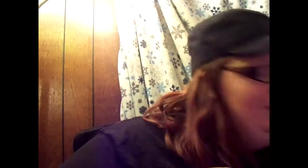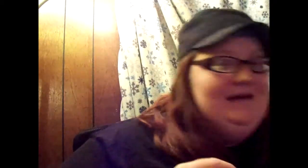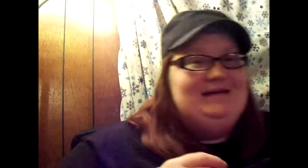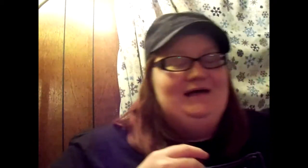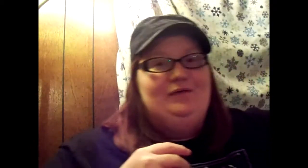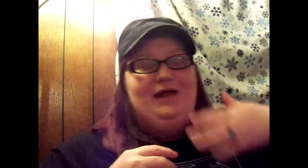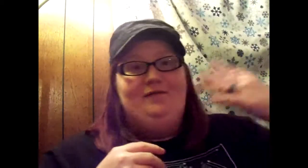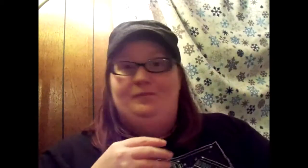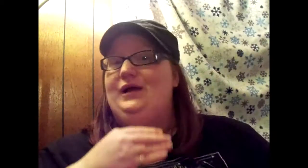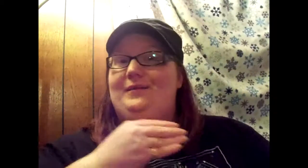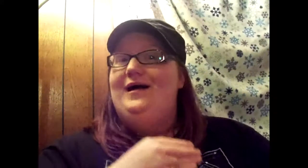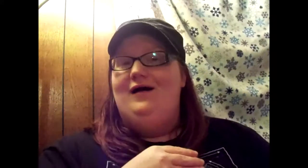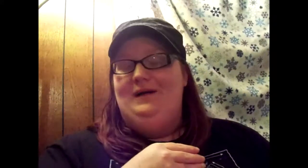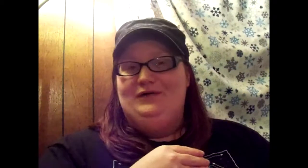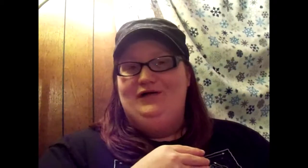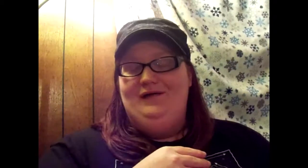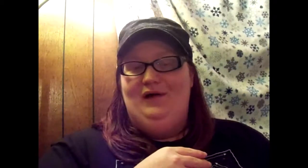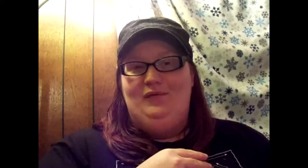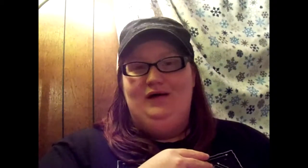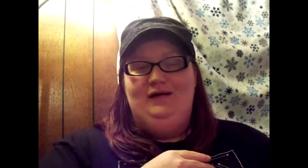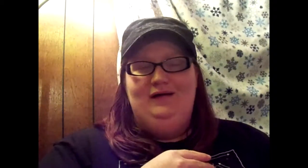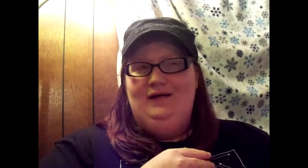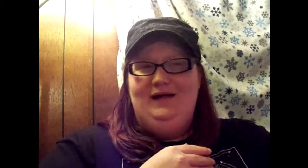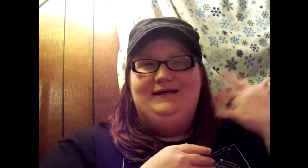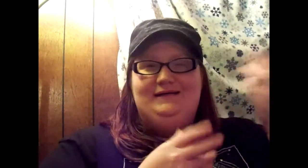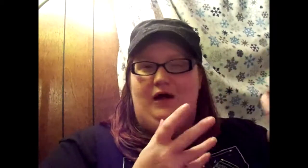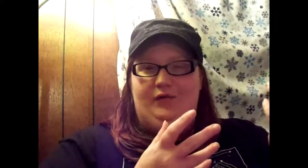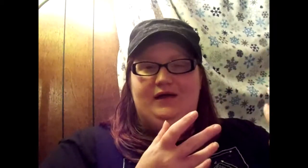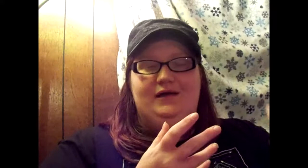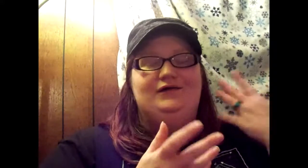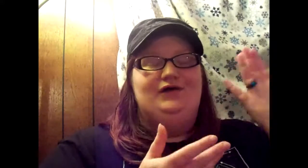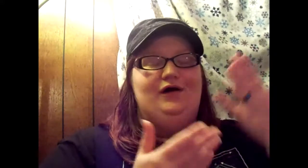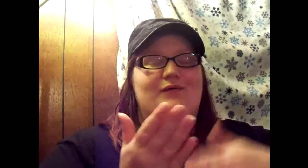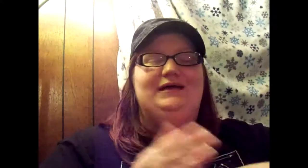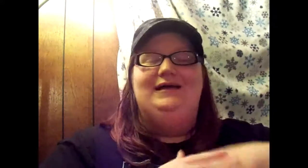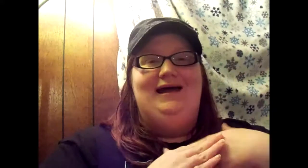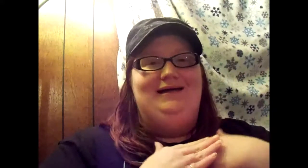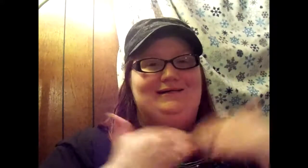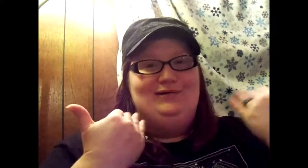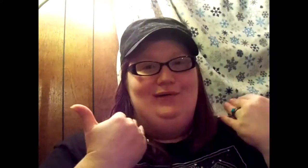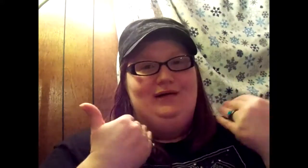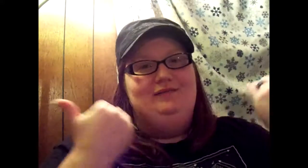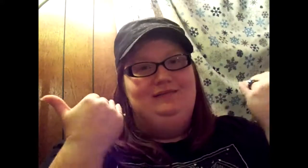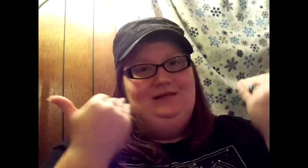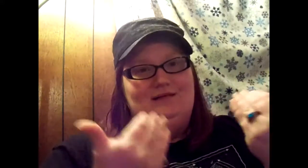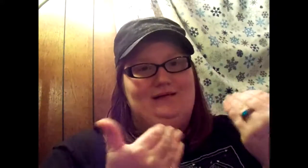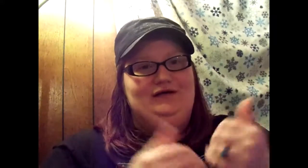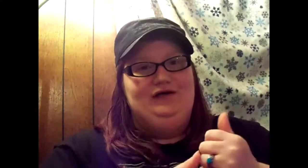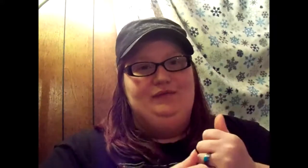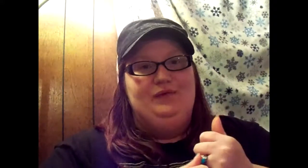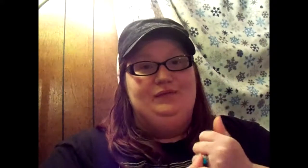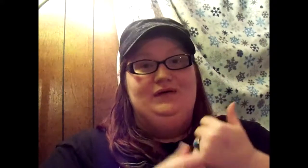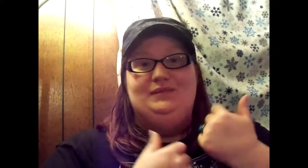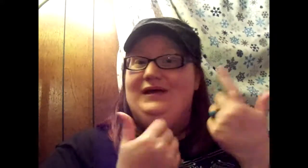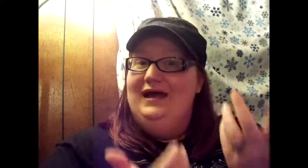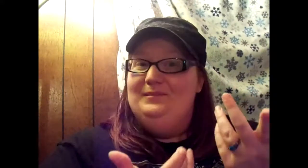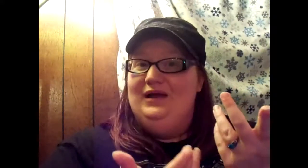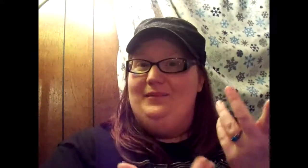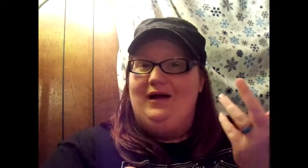Because I don't have playback option on that one, it's not working. So we said, ah, screw it. Let's do it with one of the ones we can play back